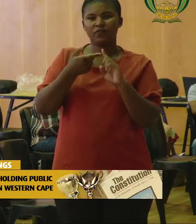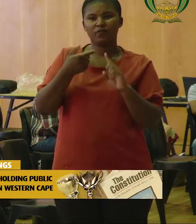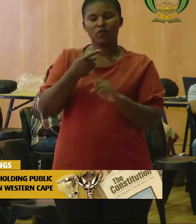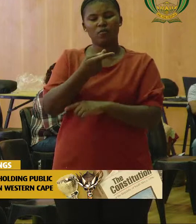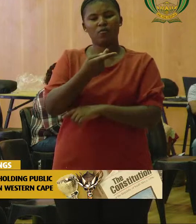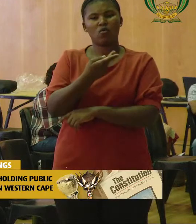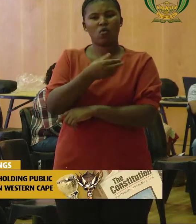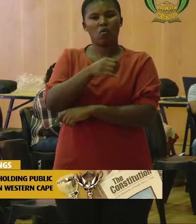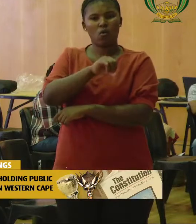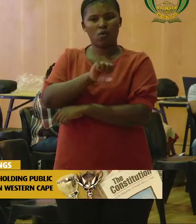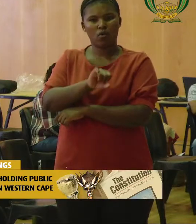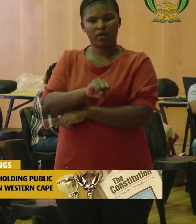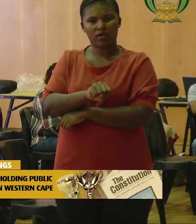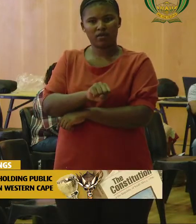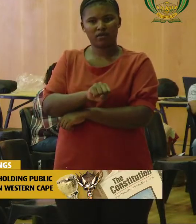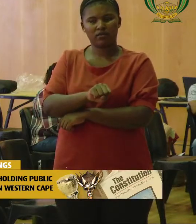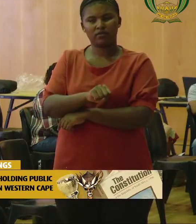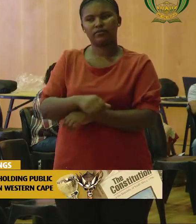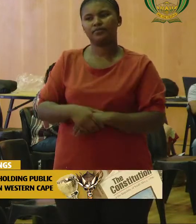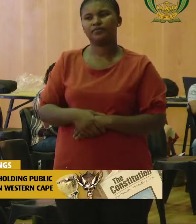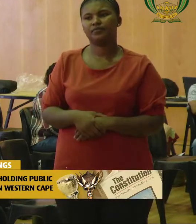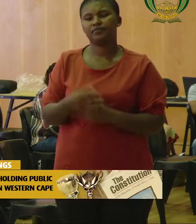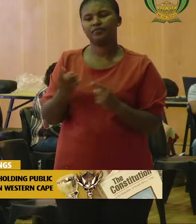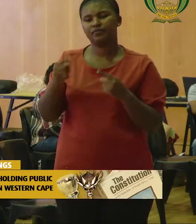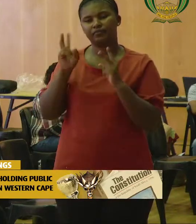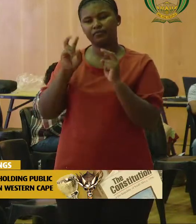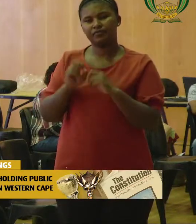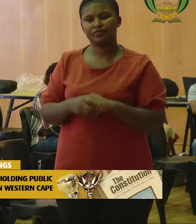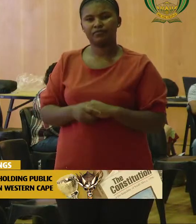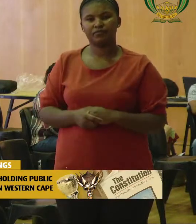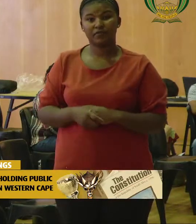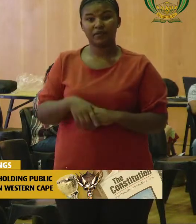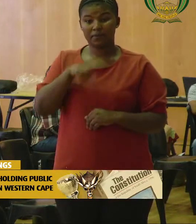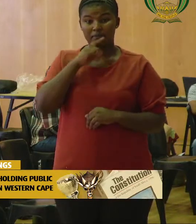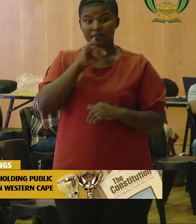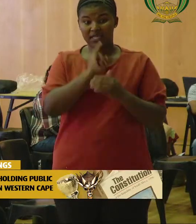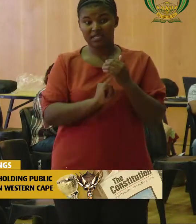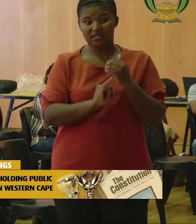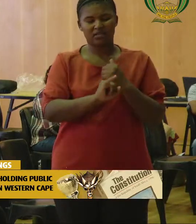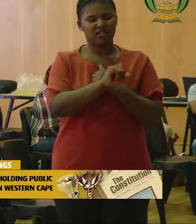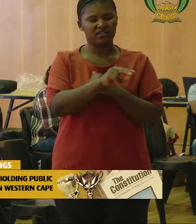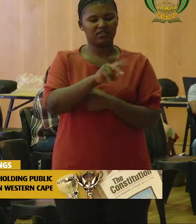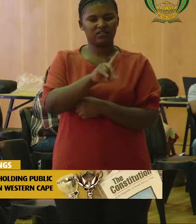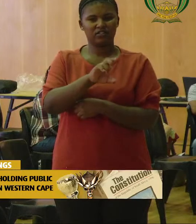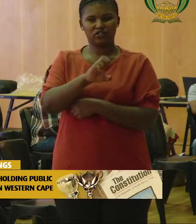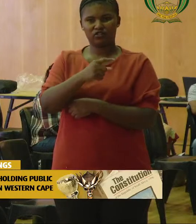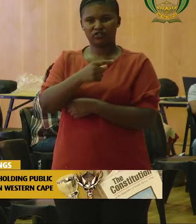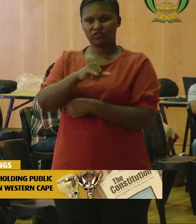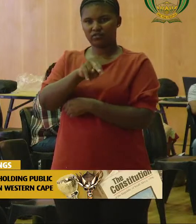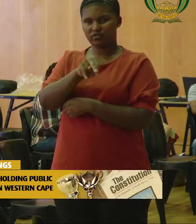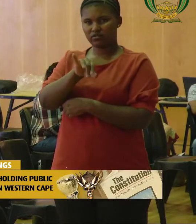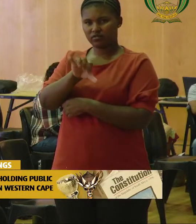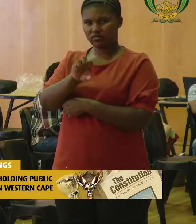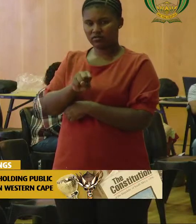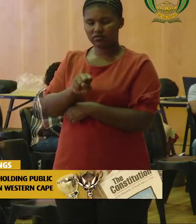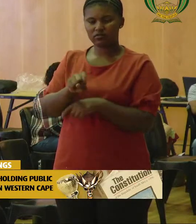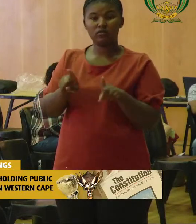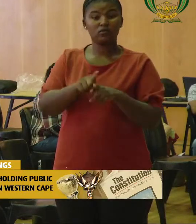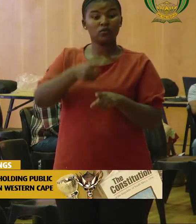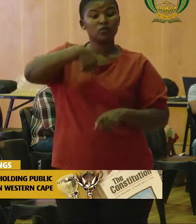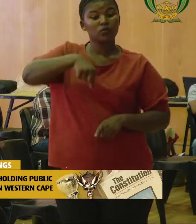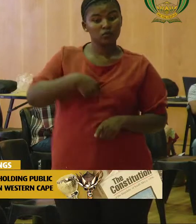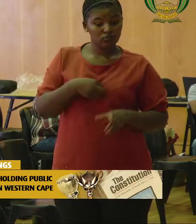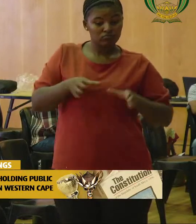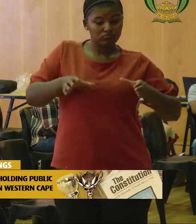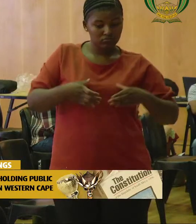of Aboriginal and indigenous descent. And we support the